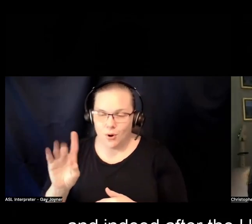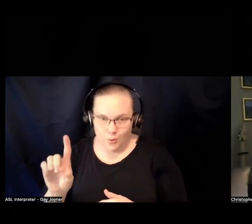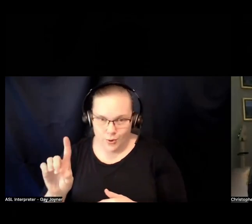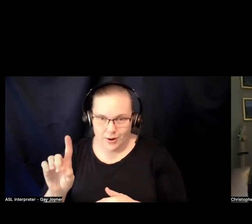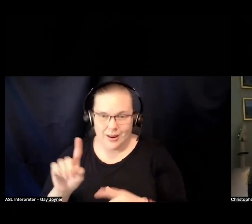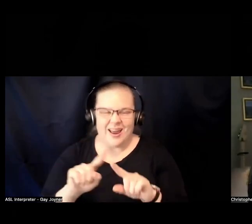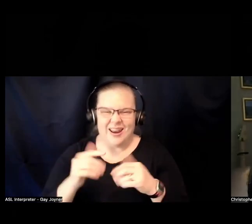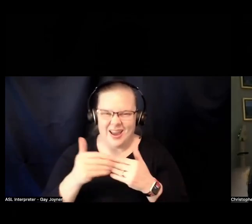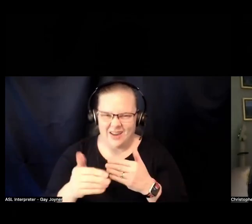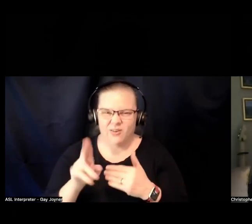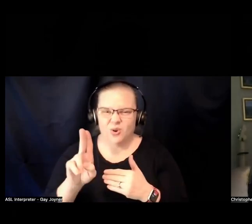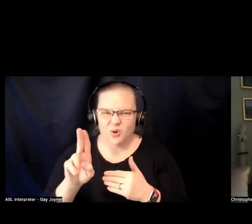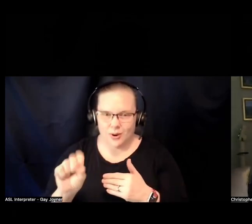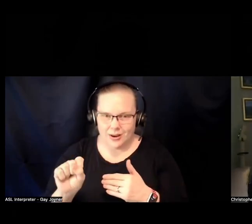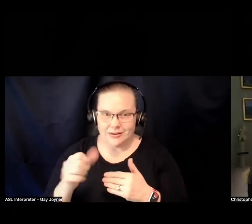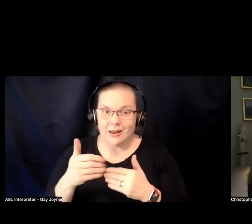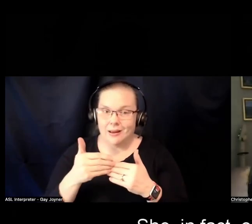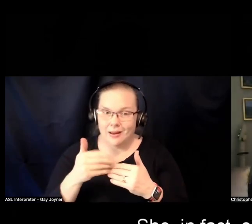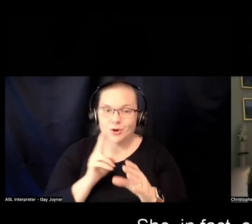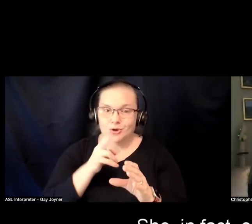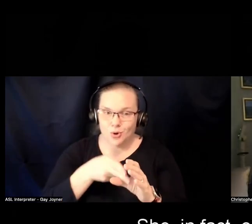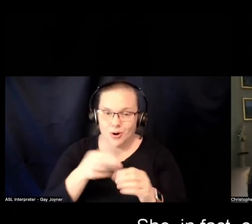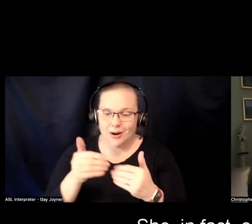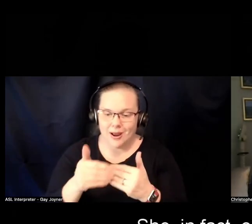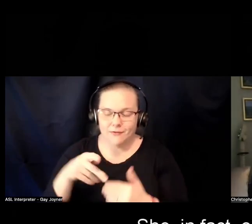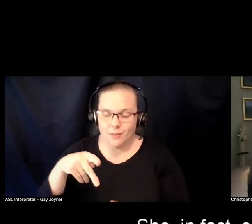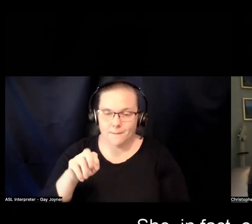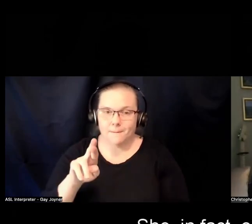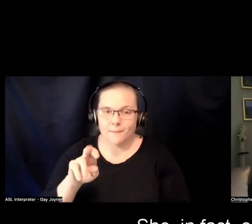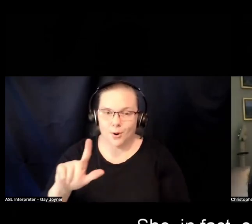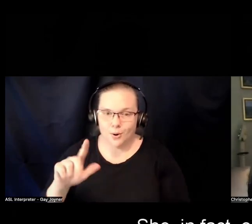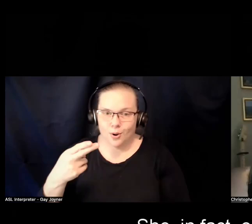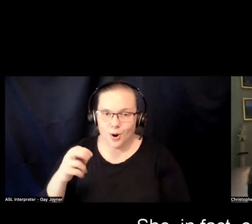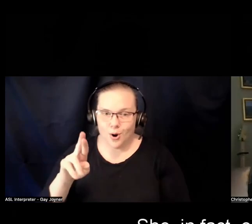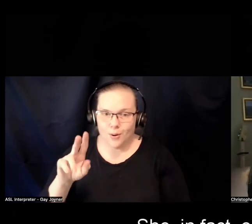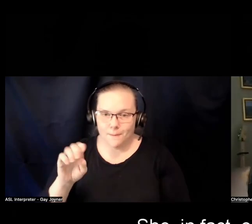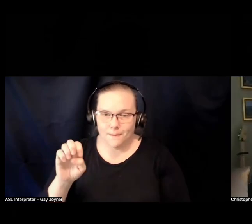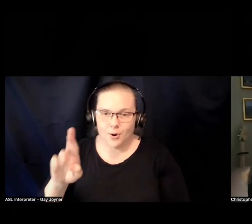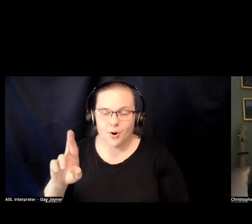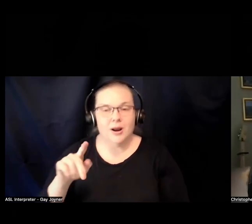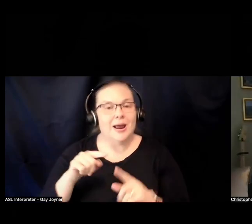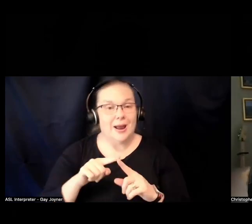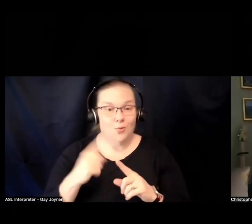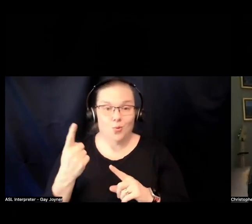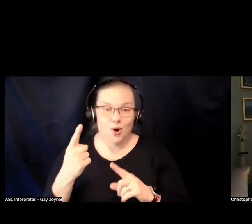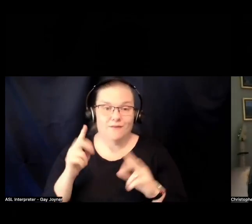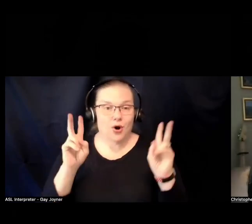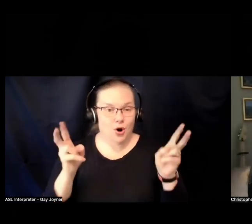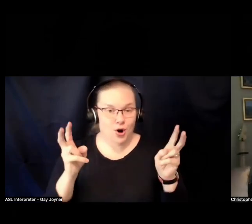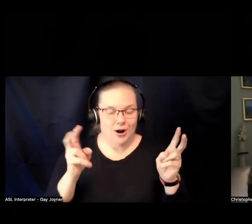the war after Pearl Harbor. She, in fact, one of her nicknames was Seven Job Anna.